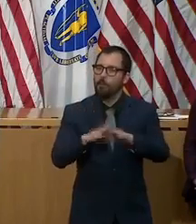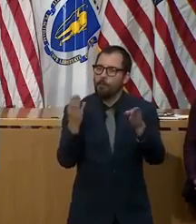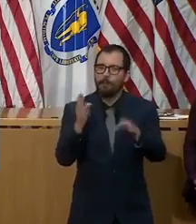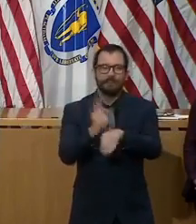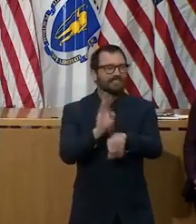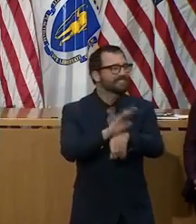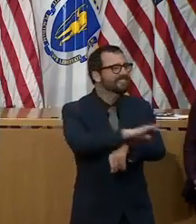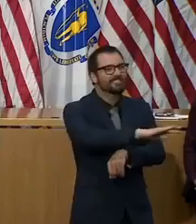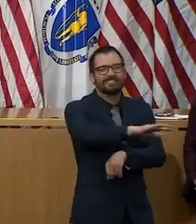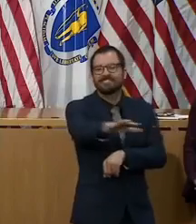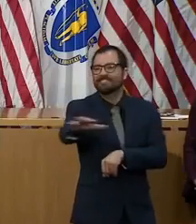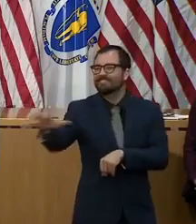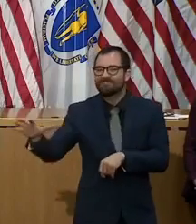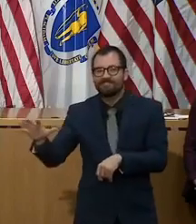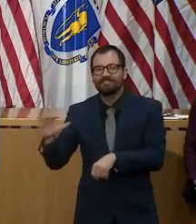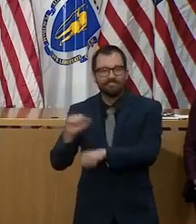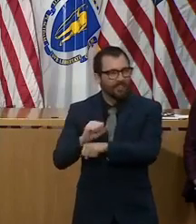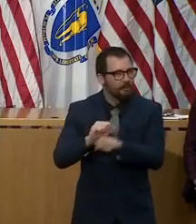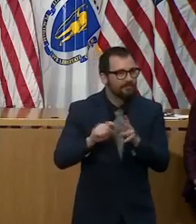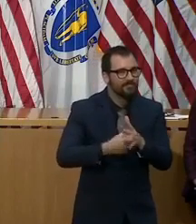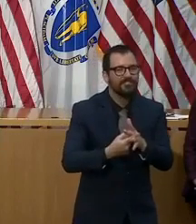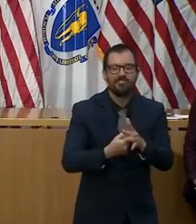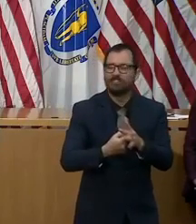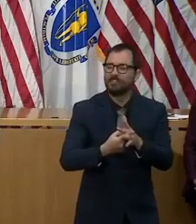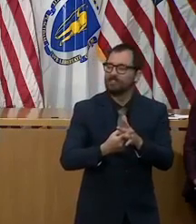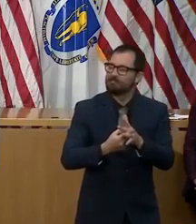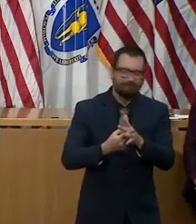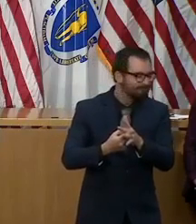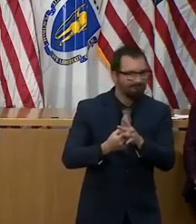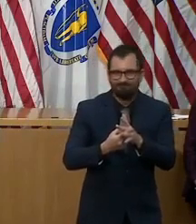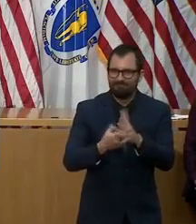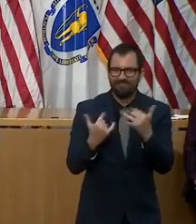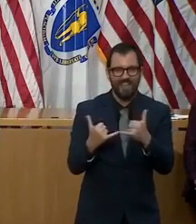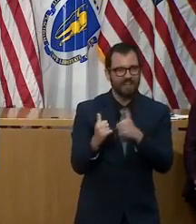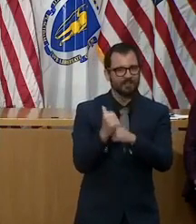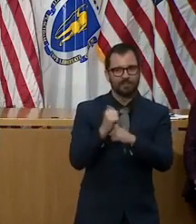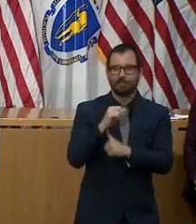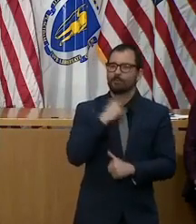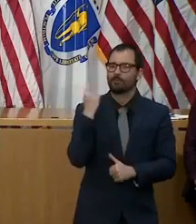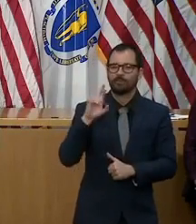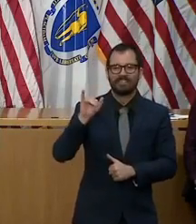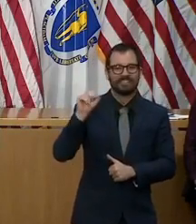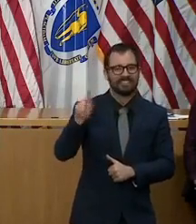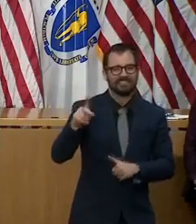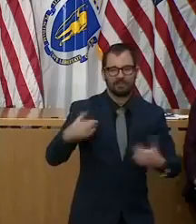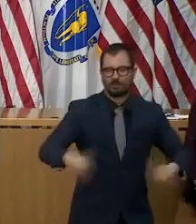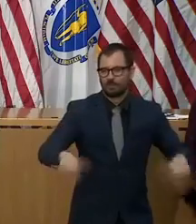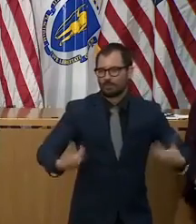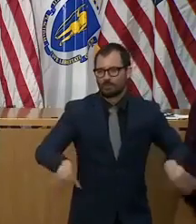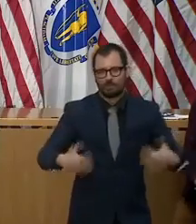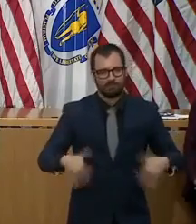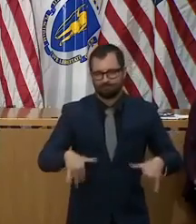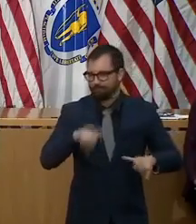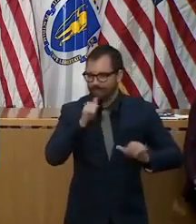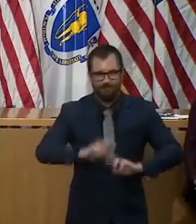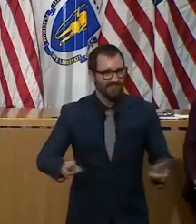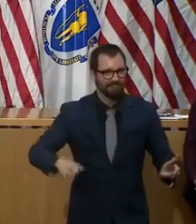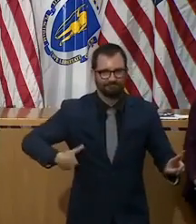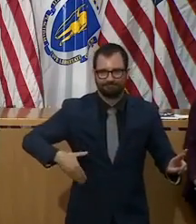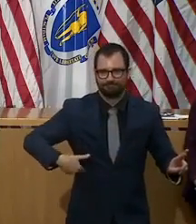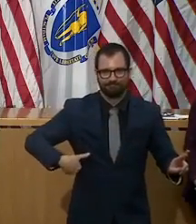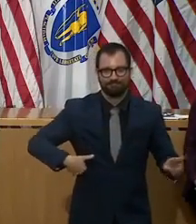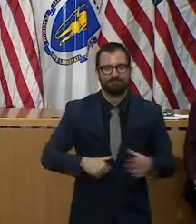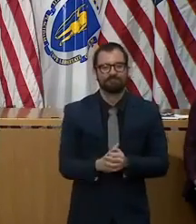that there are risks associated with going back too soon. This Reopening Advisory Board is a step in the right